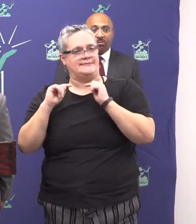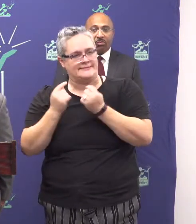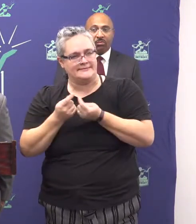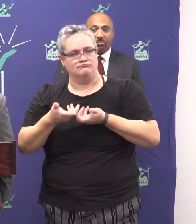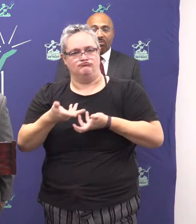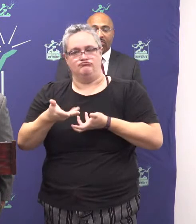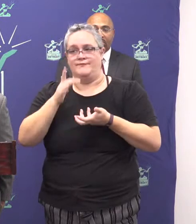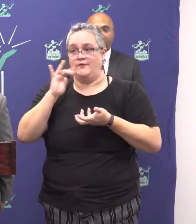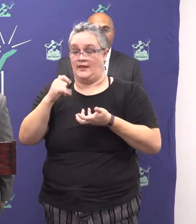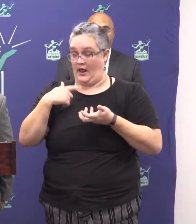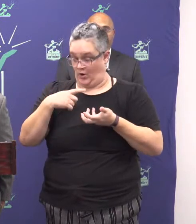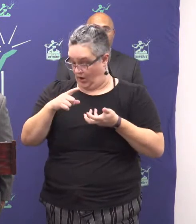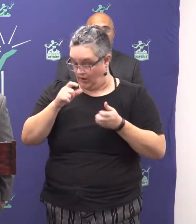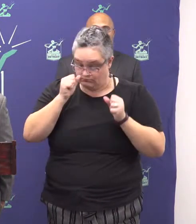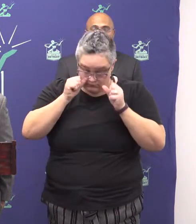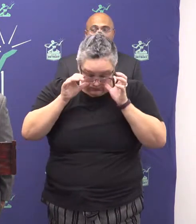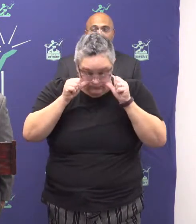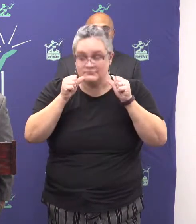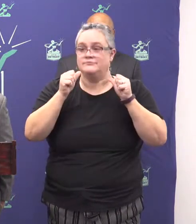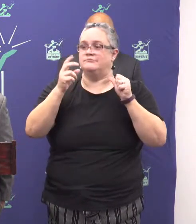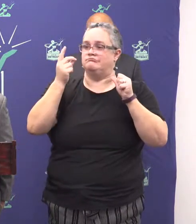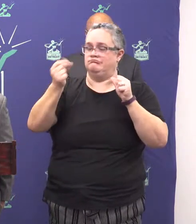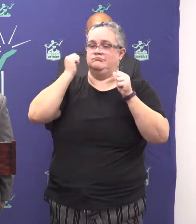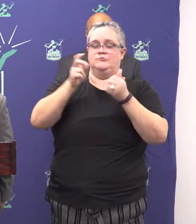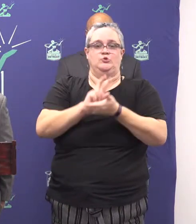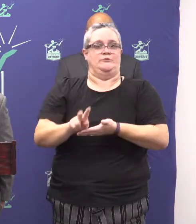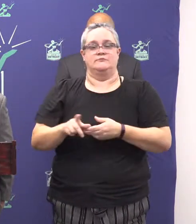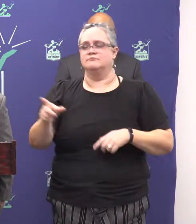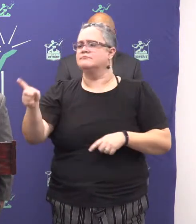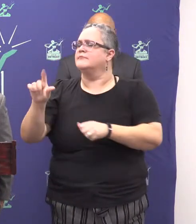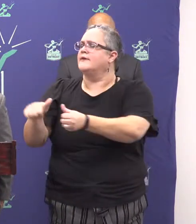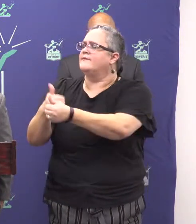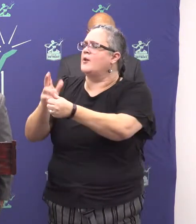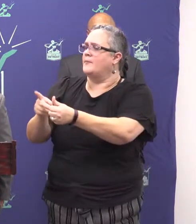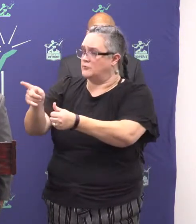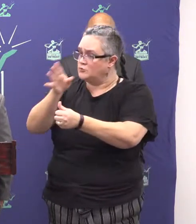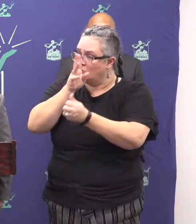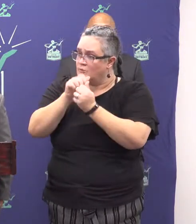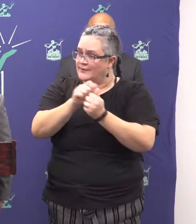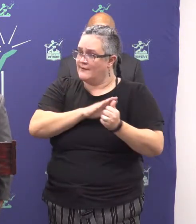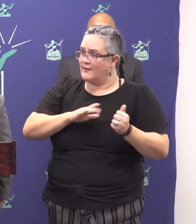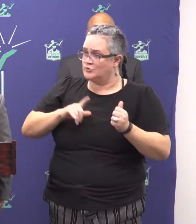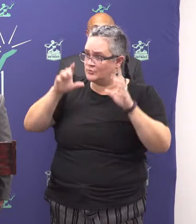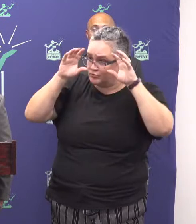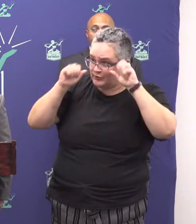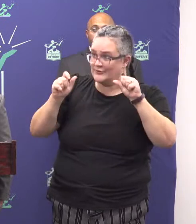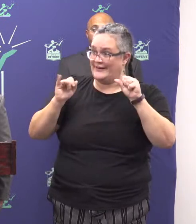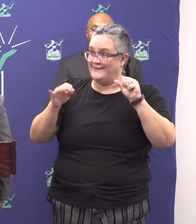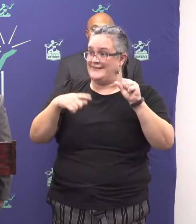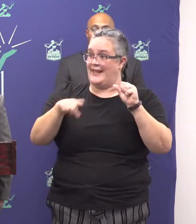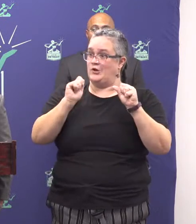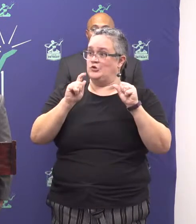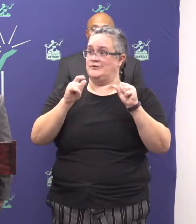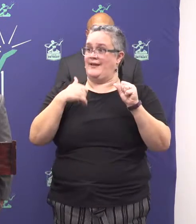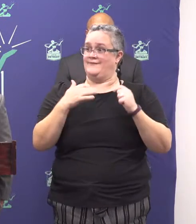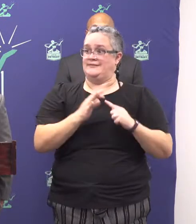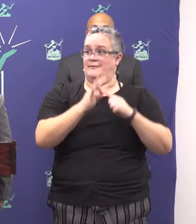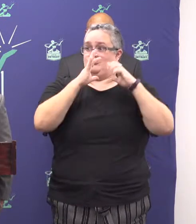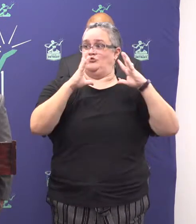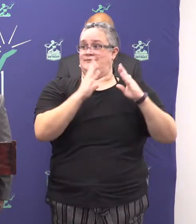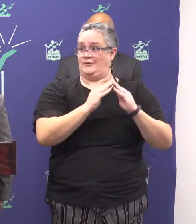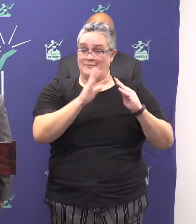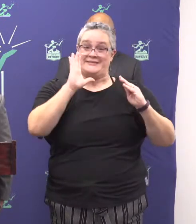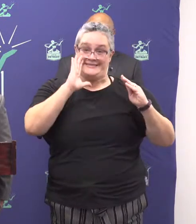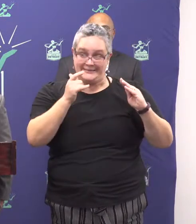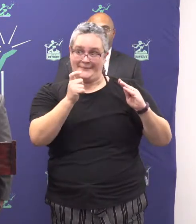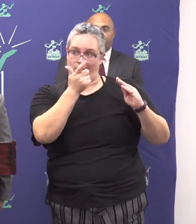did this. I would not have believed we could pull this off in 2 weeks. Just as a follow-up there, did you talk with the council president about whether they could schedule a special session, because it sounded like they